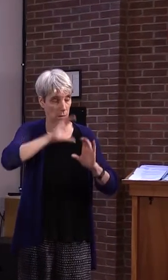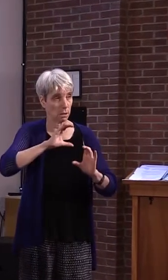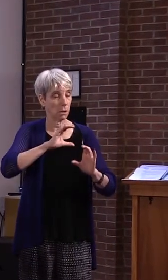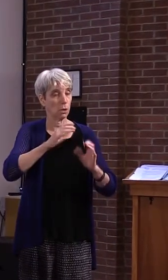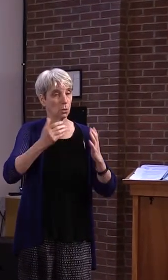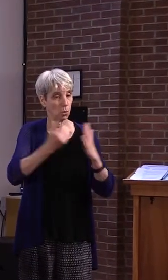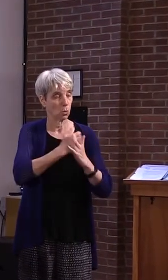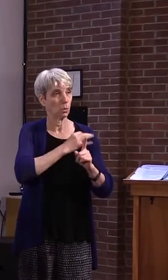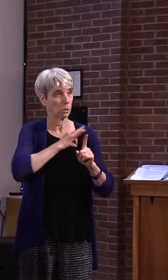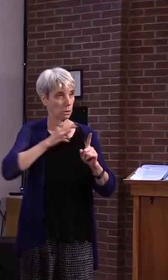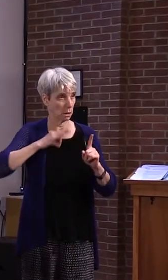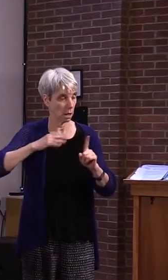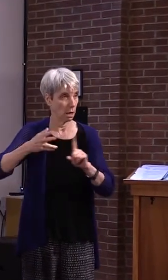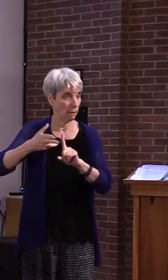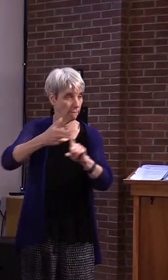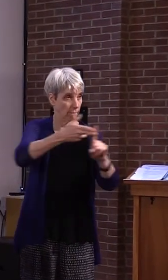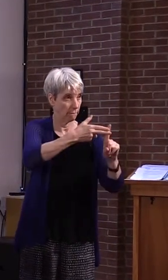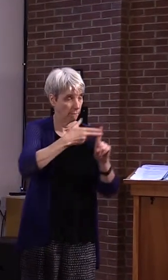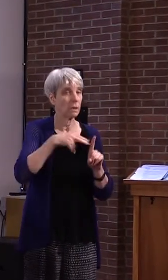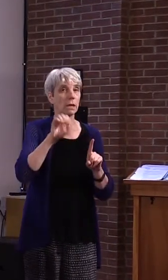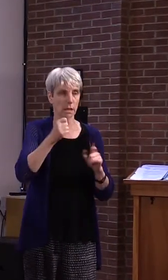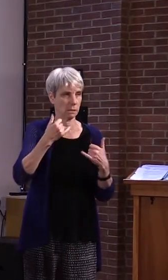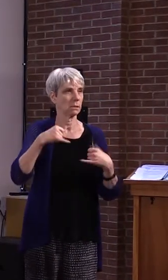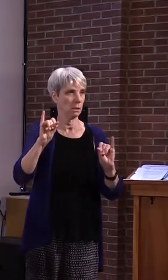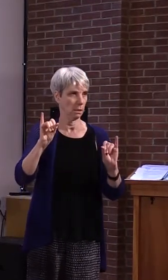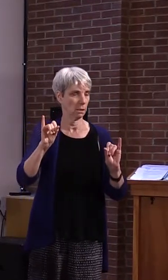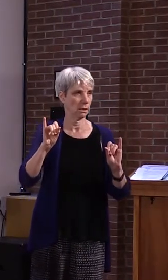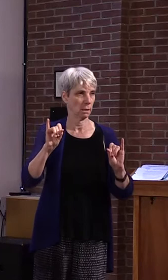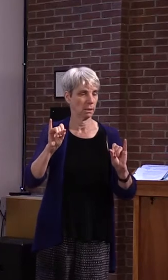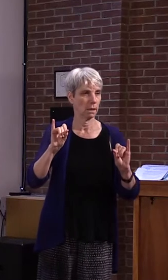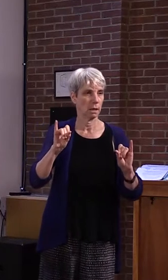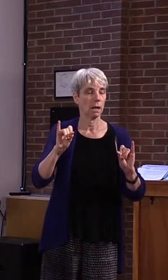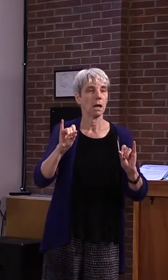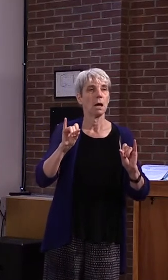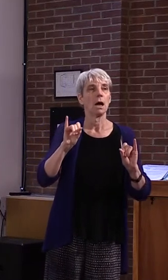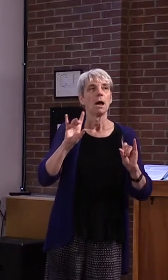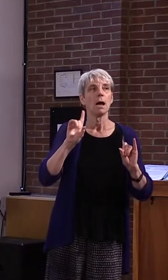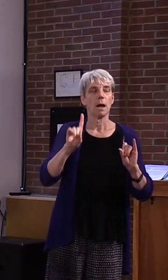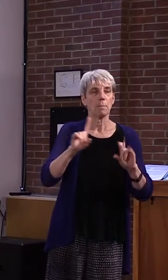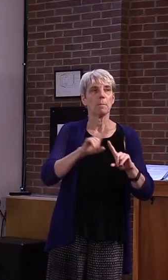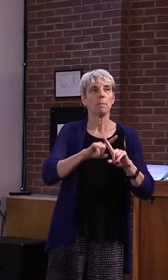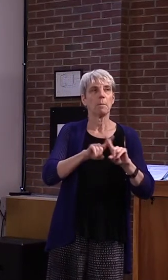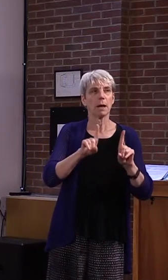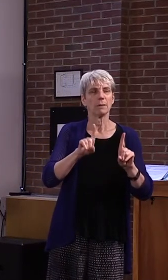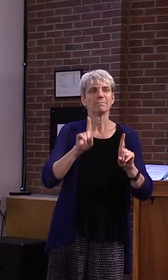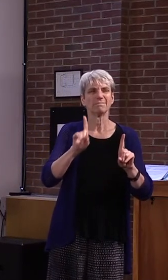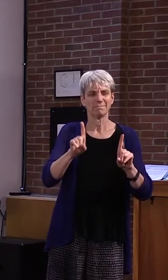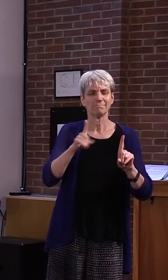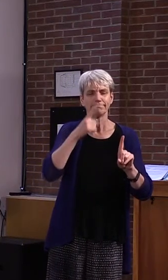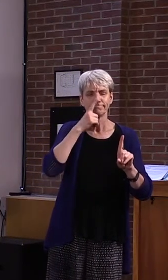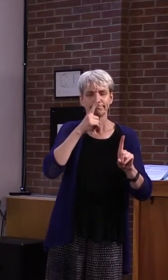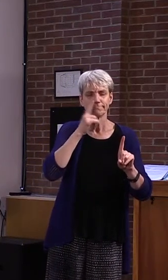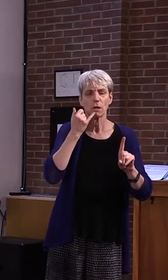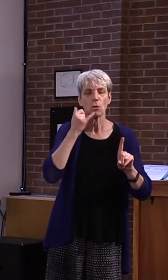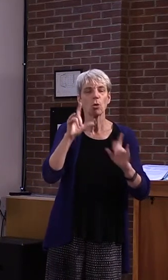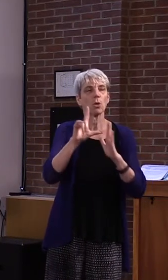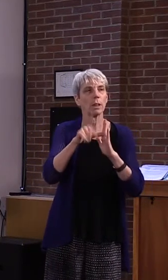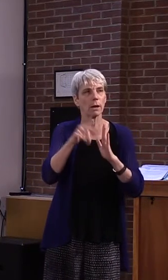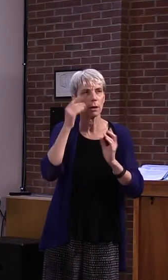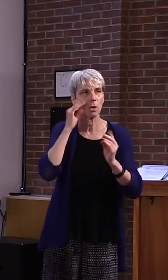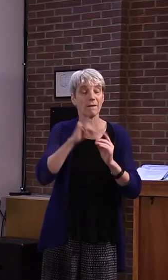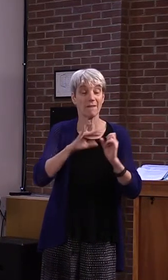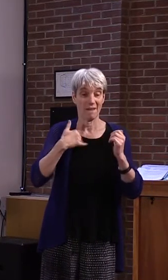to accommodate those? The answer is yes. But Lola, let me get back to you on whether they're fully